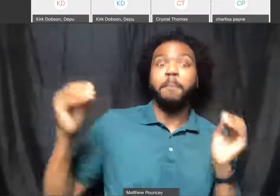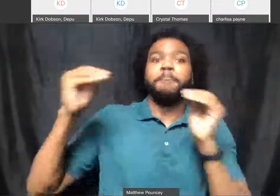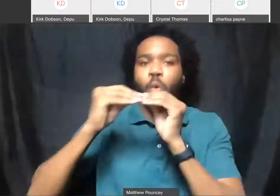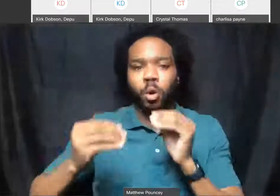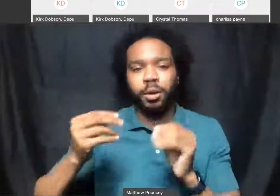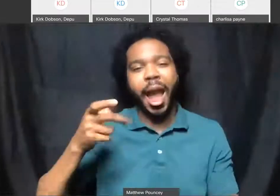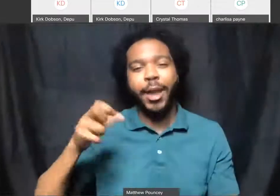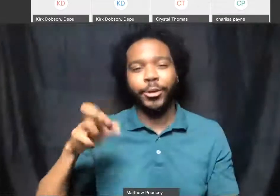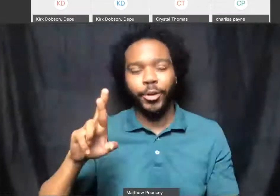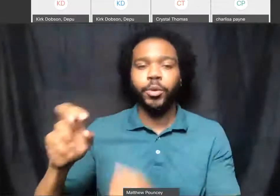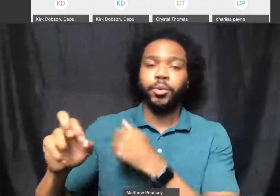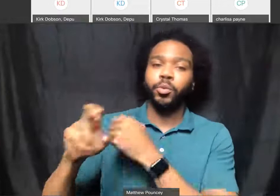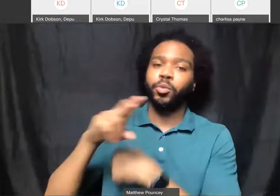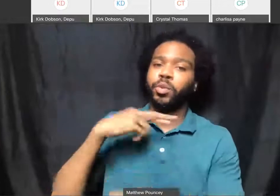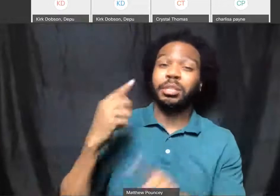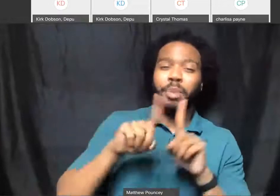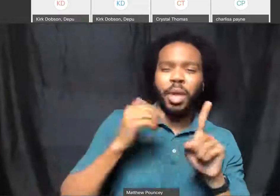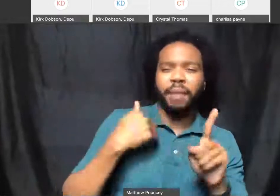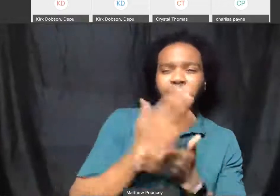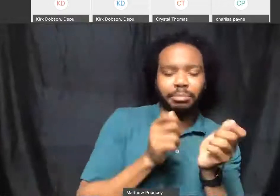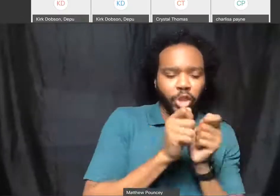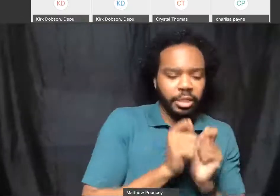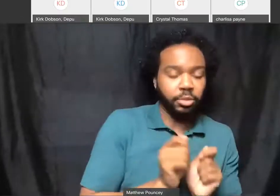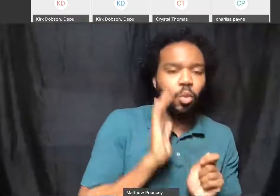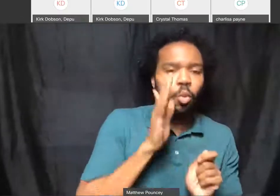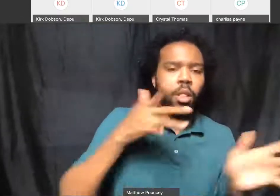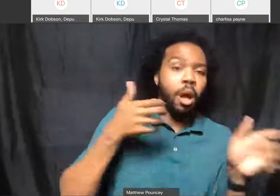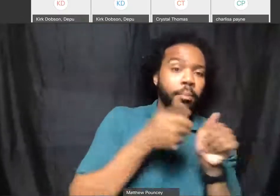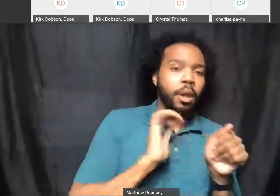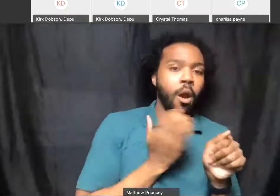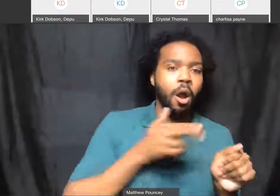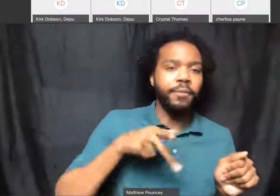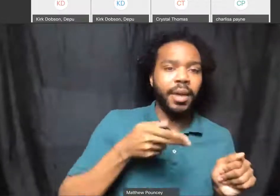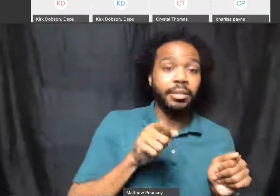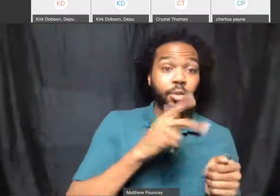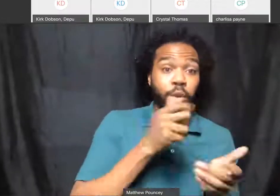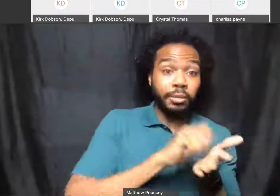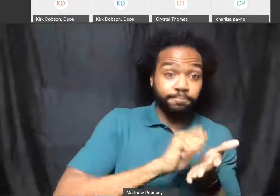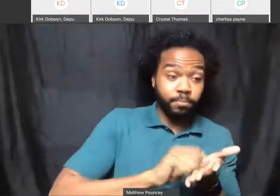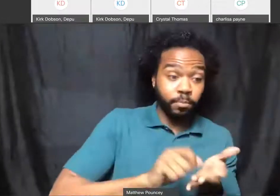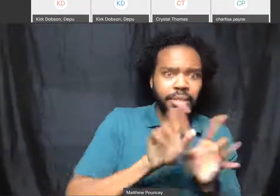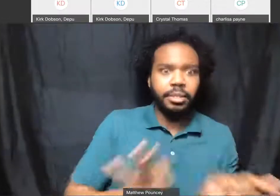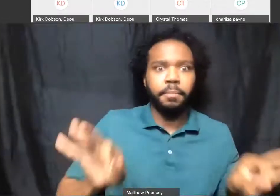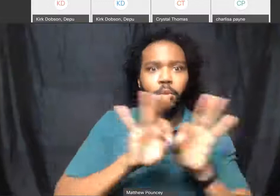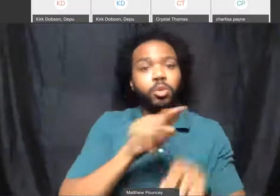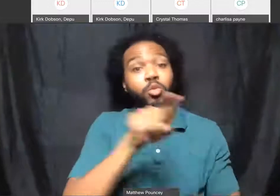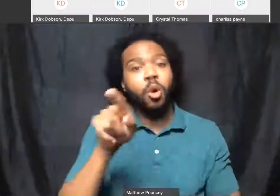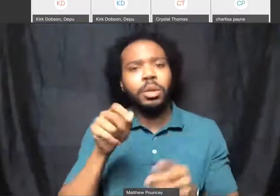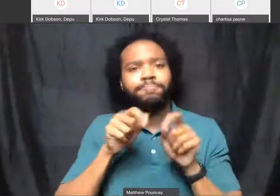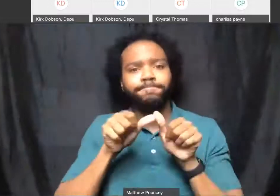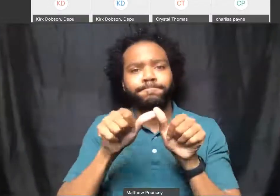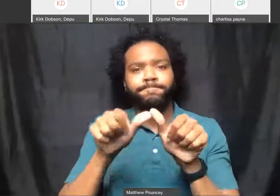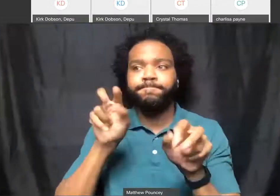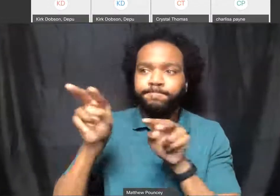guidance, however, so we'll be updating our phase 3 guidance, but as I say, it's important that people keep looking because as they learn,